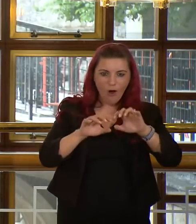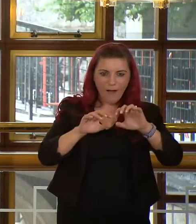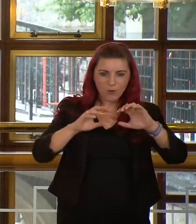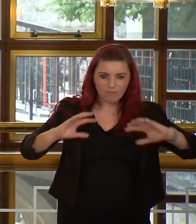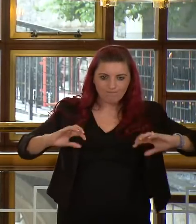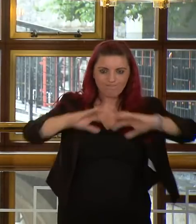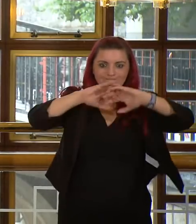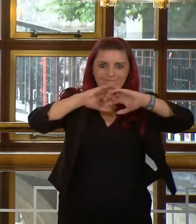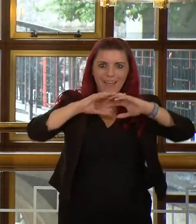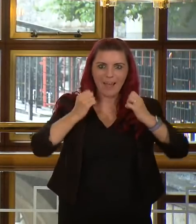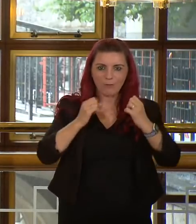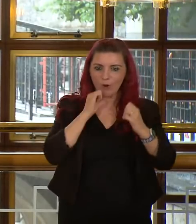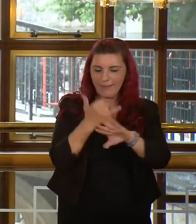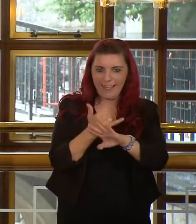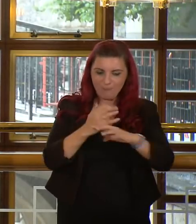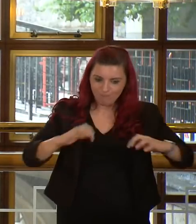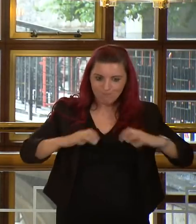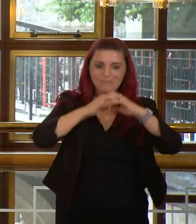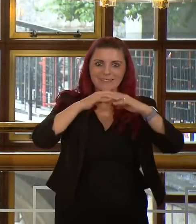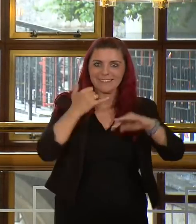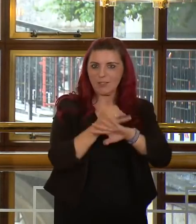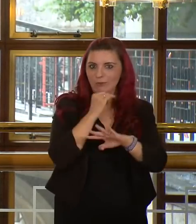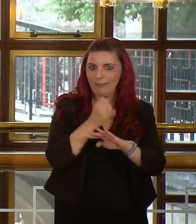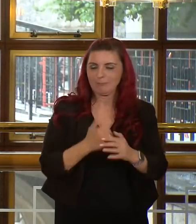together, and it hasn't quite come together yet. So.